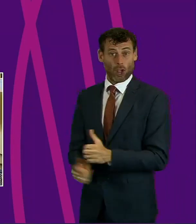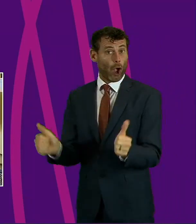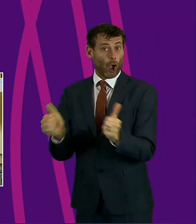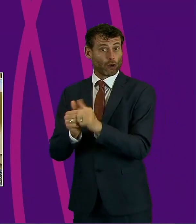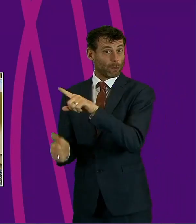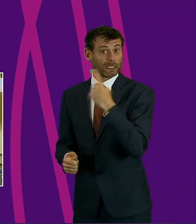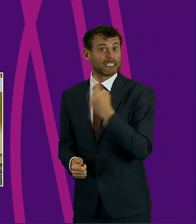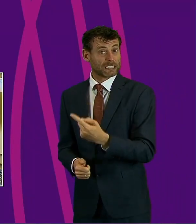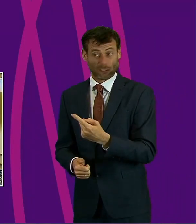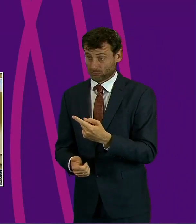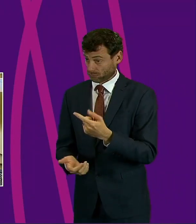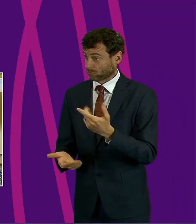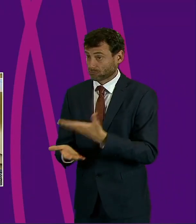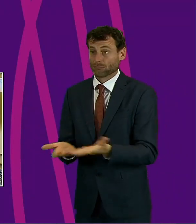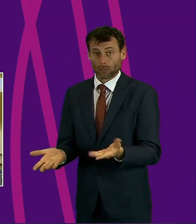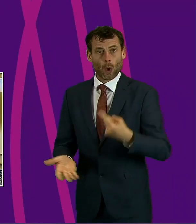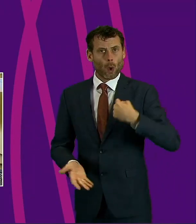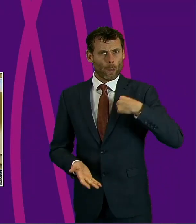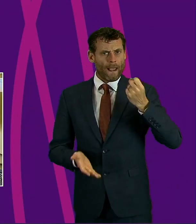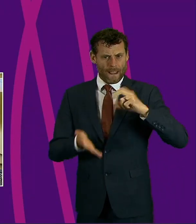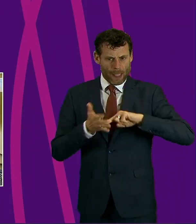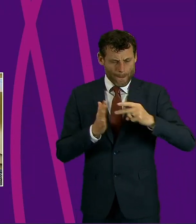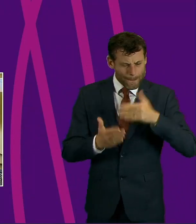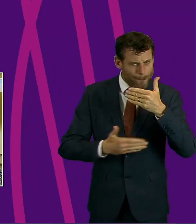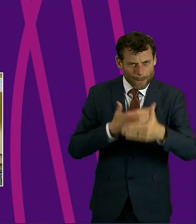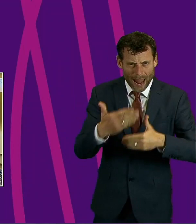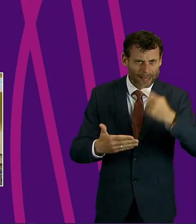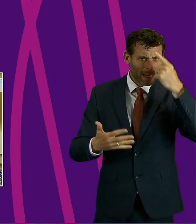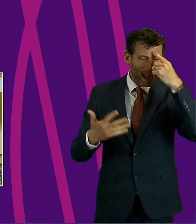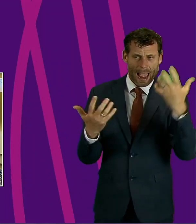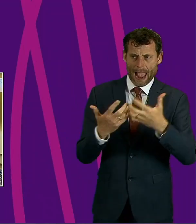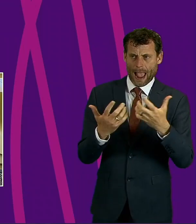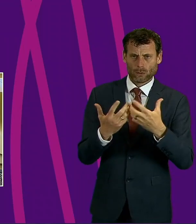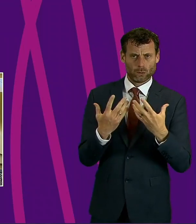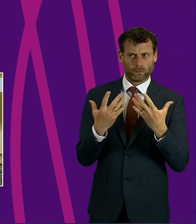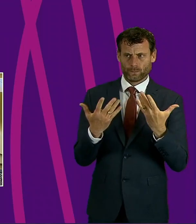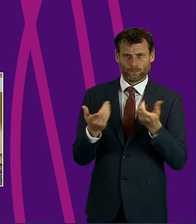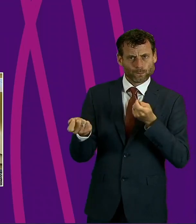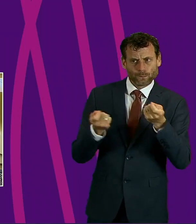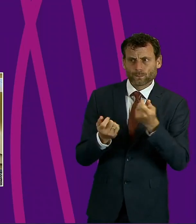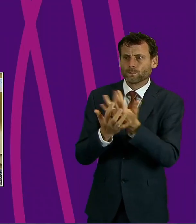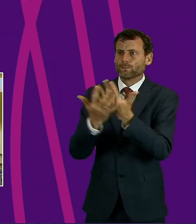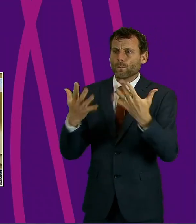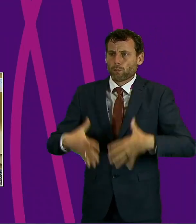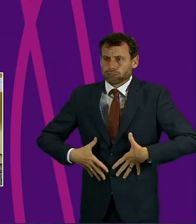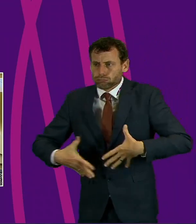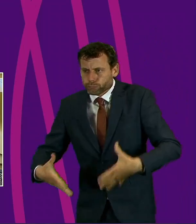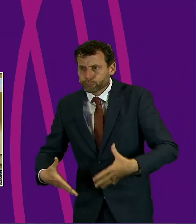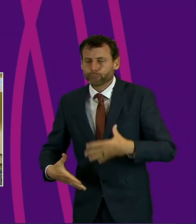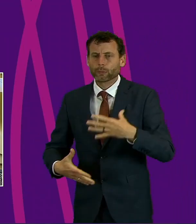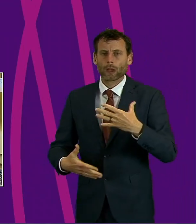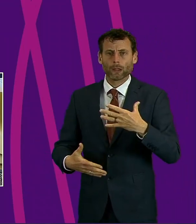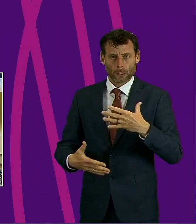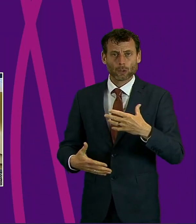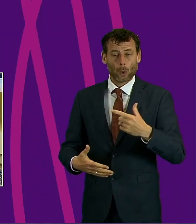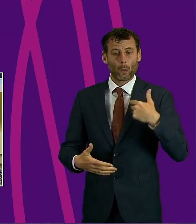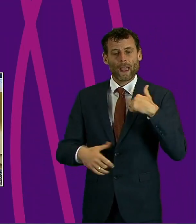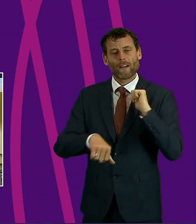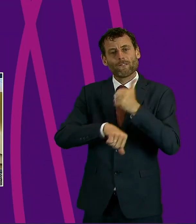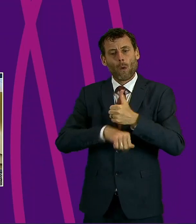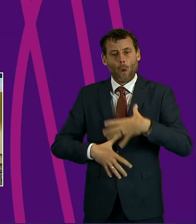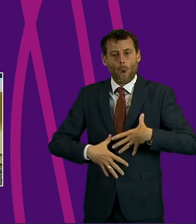We already have a delivery plan in place to address the challenge of overweight and obesity. Adult weight management services